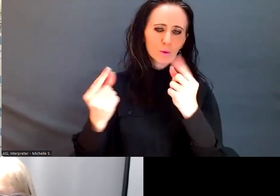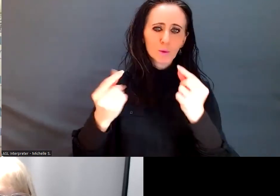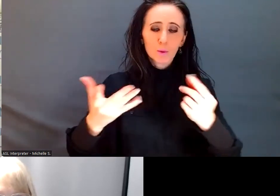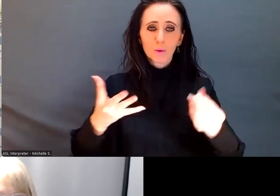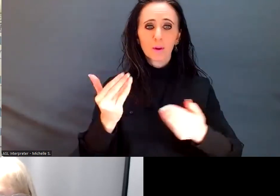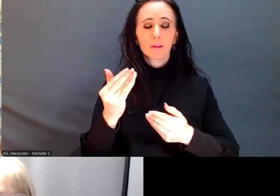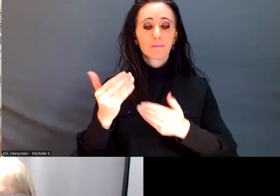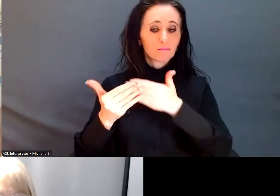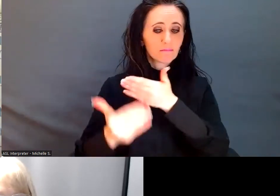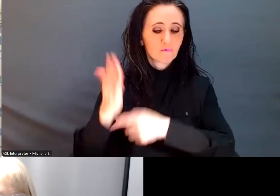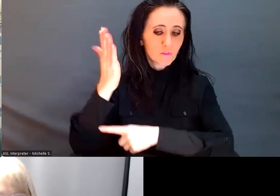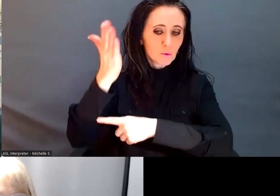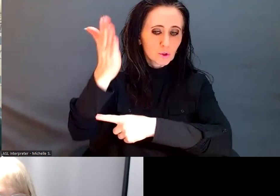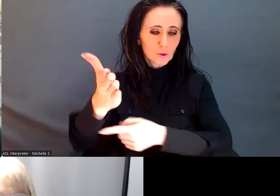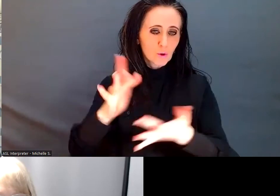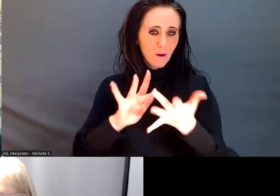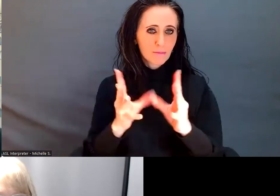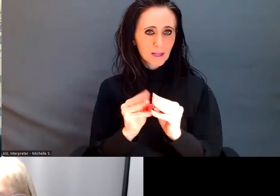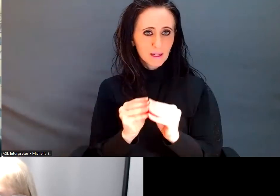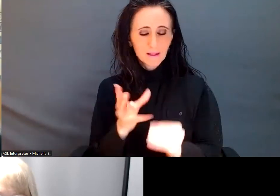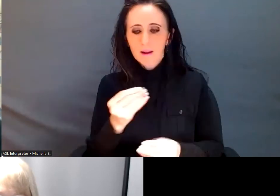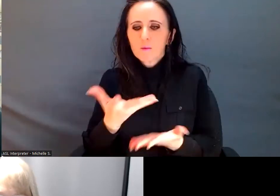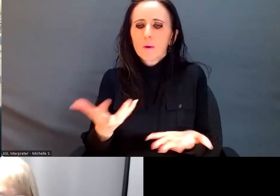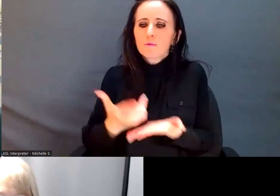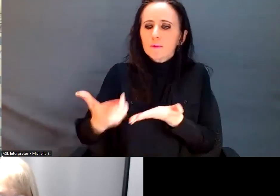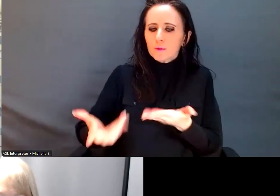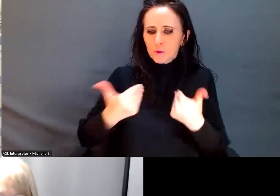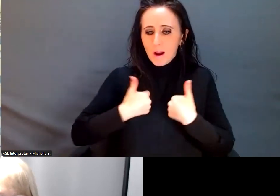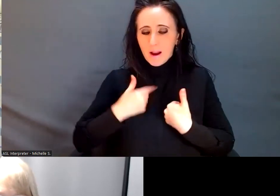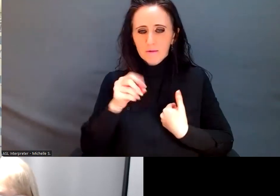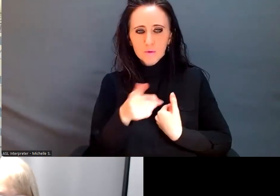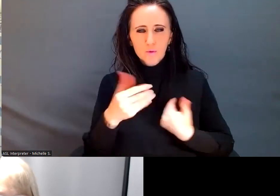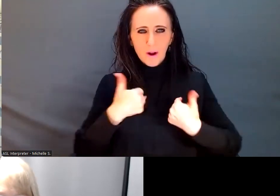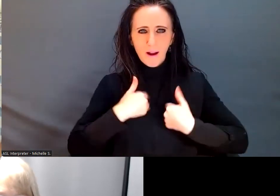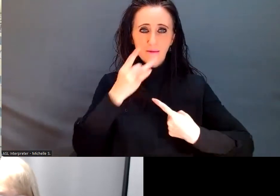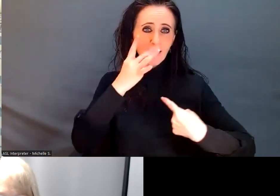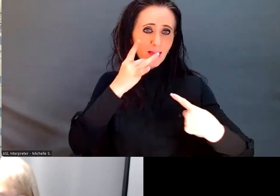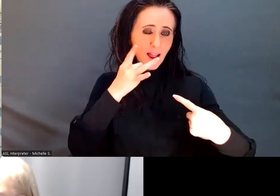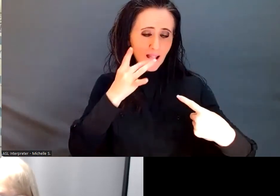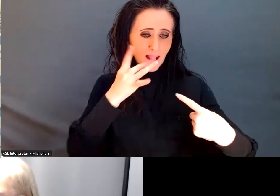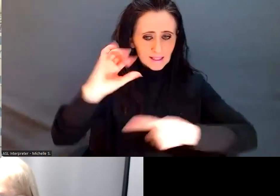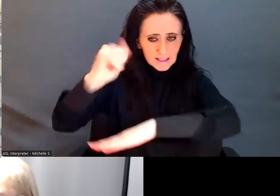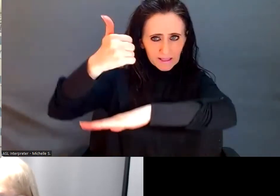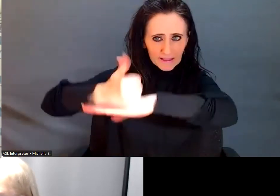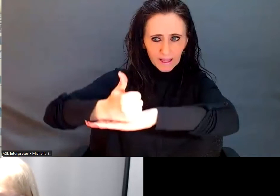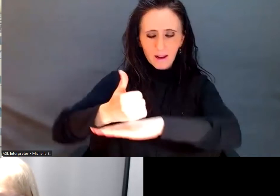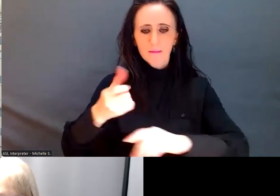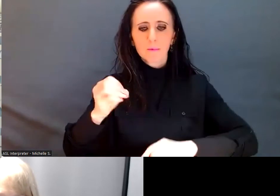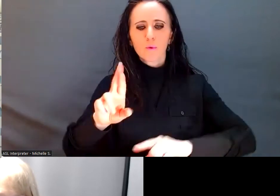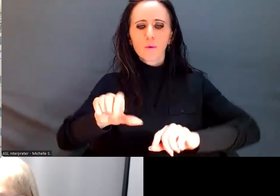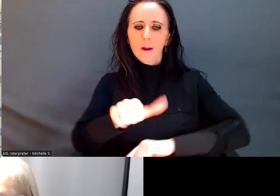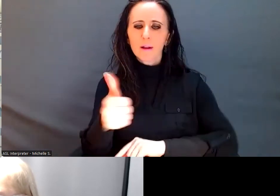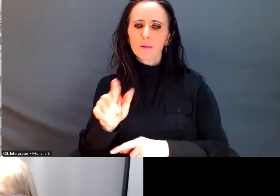provide for things like ring lights, lift desks, any of the tools we're talking about to help people do better at home and